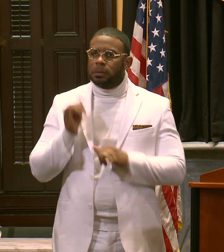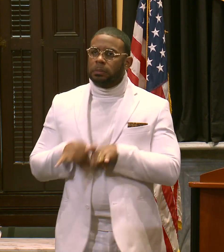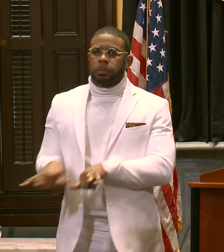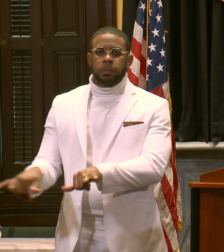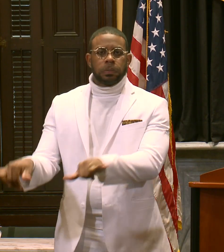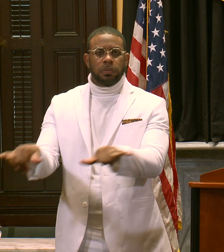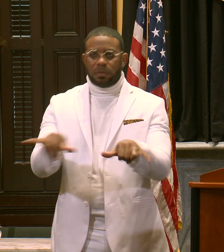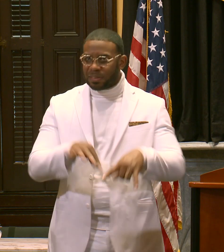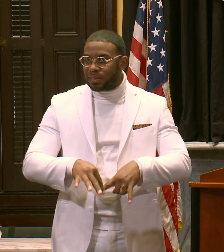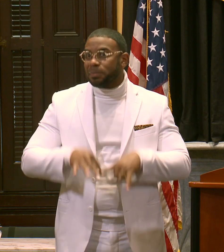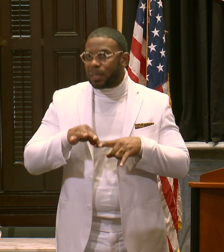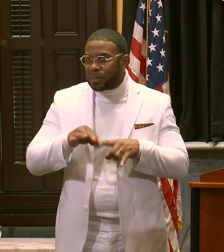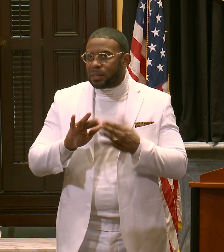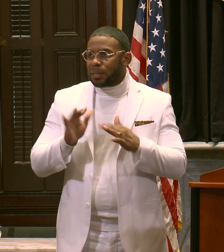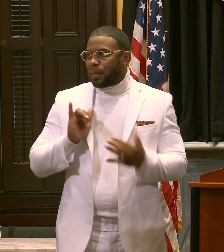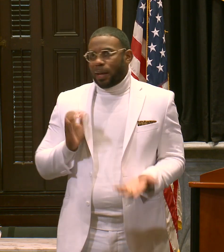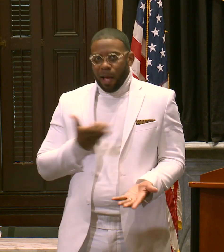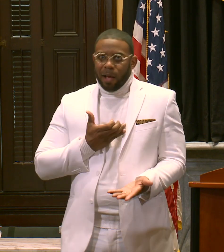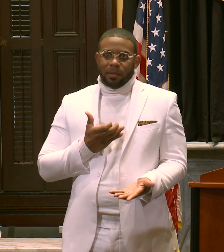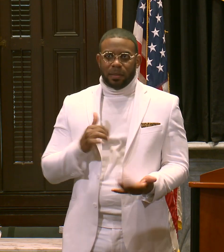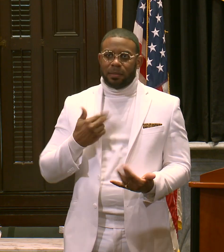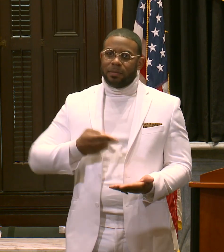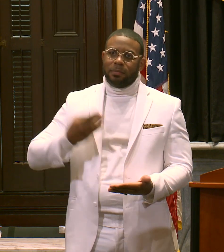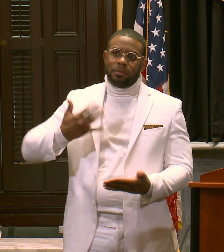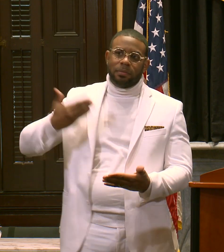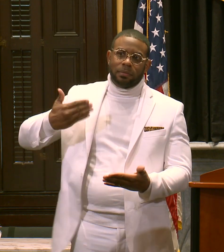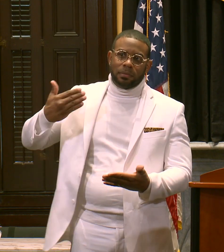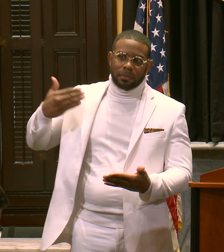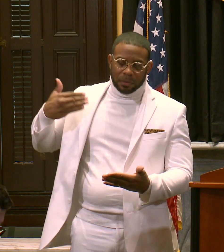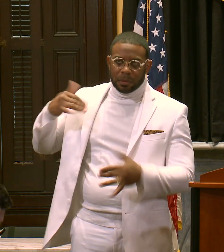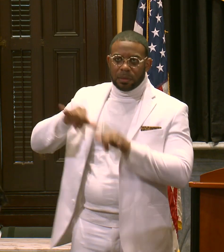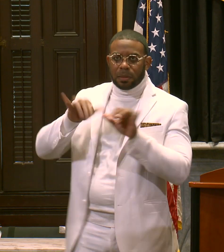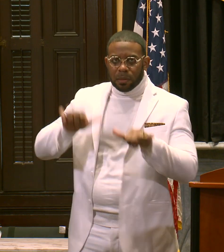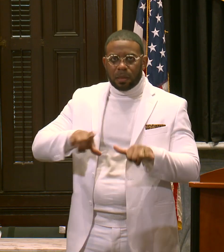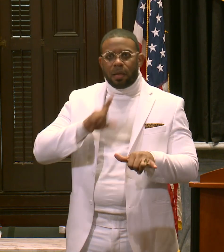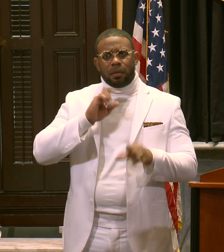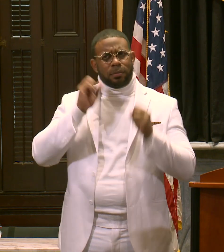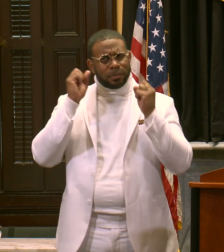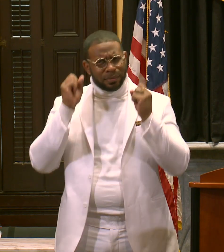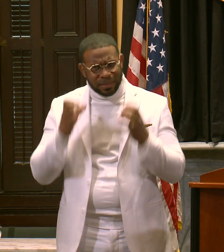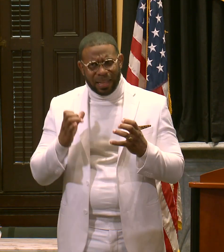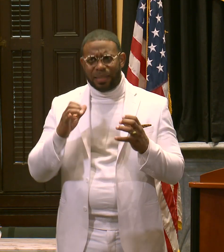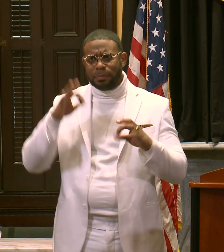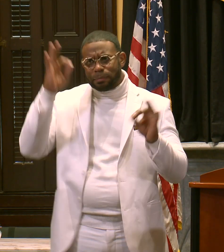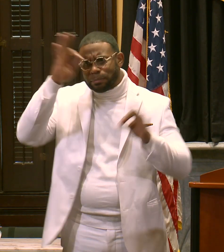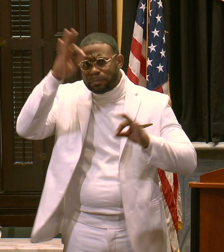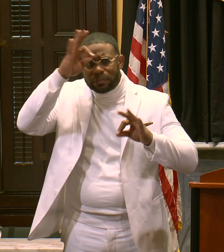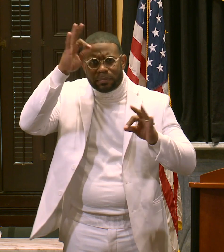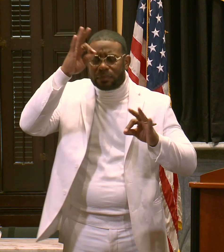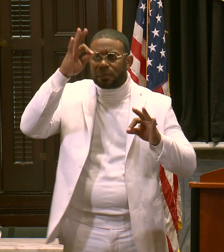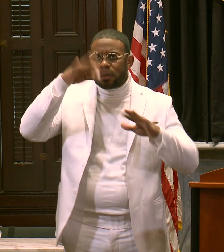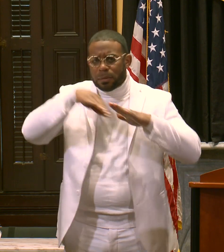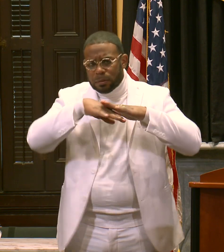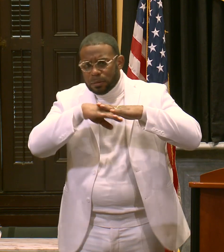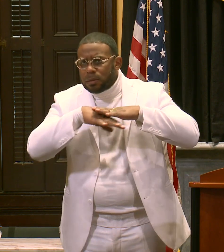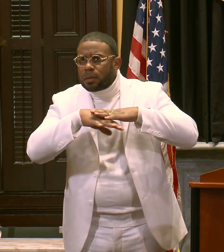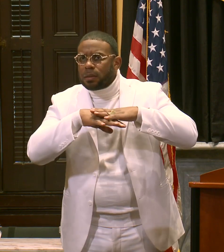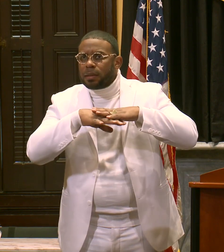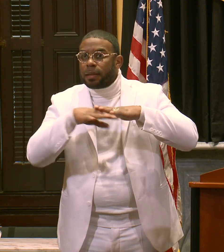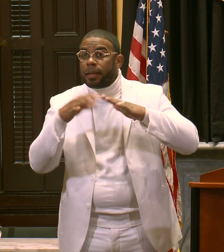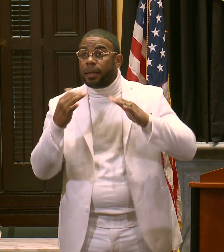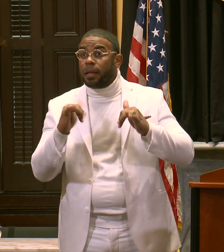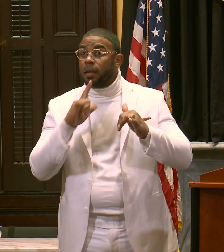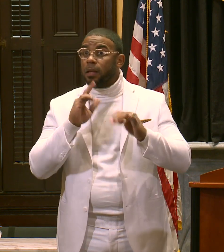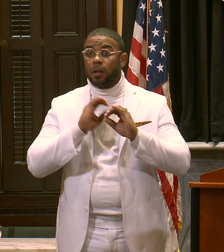process, especially cities like ours that has a historic system where there are a lot of unknowns. Right now, there